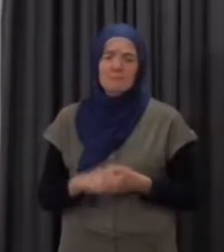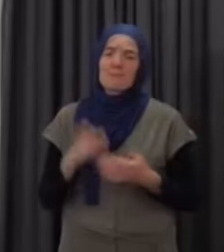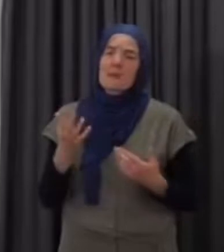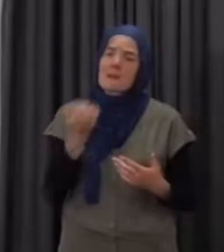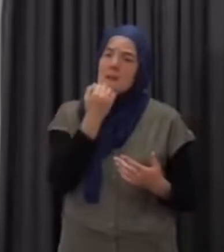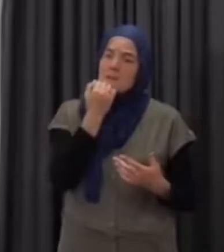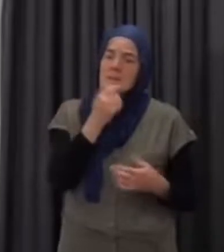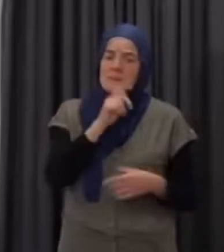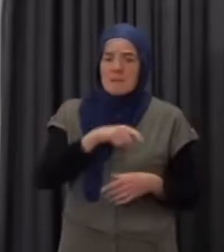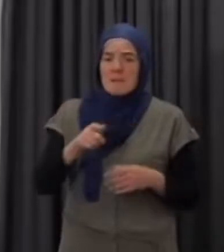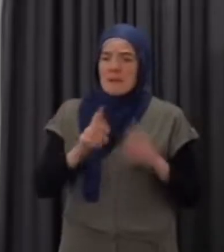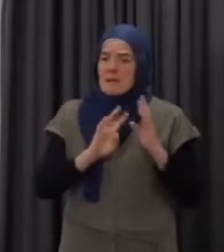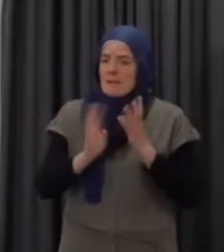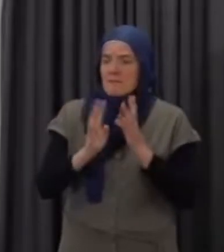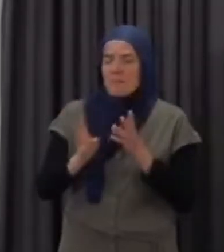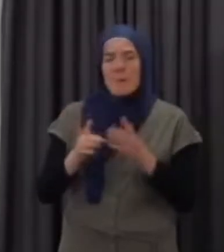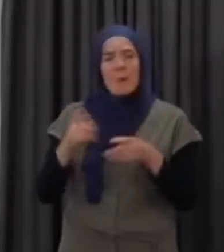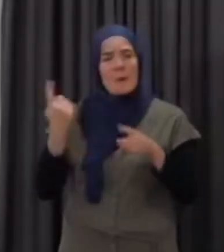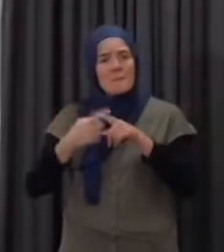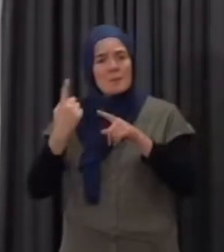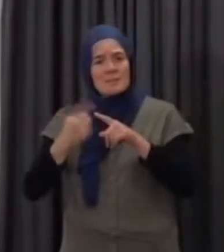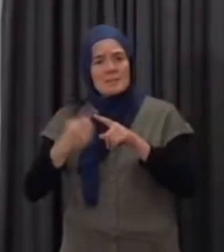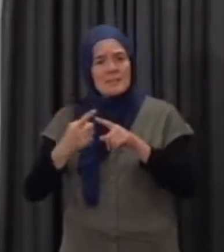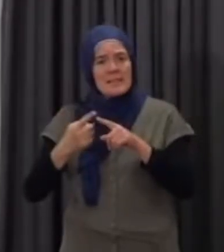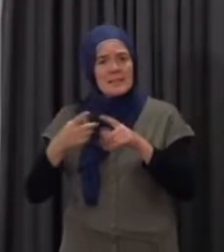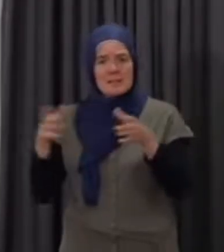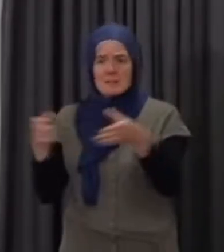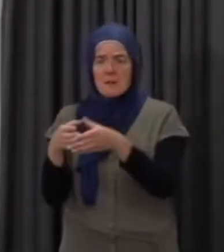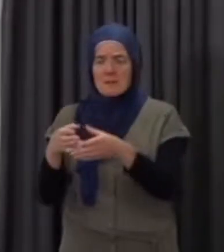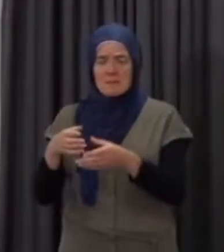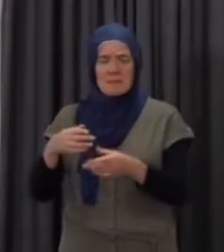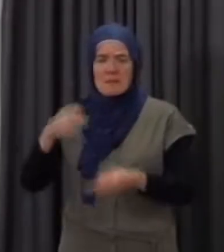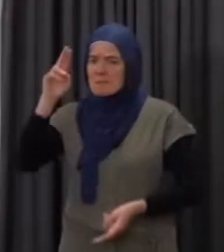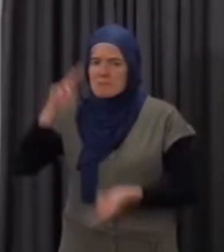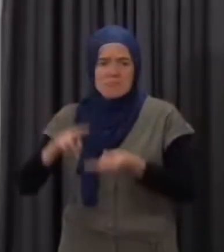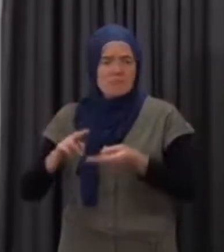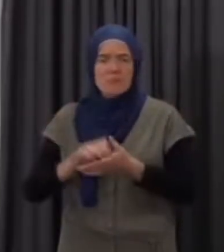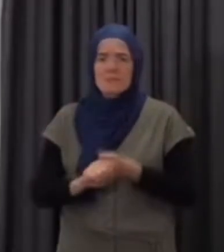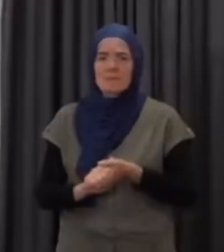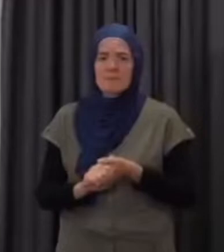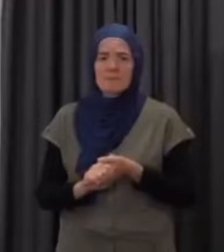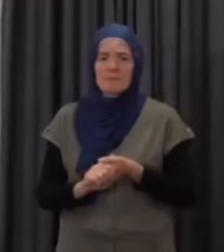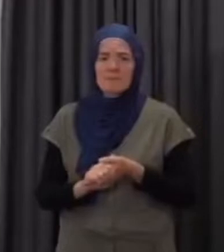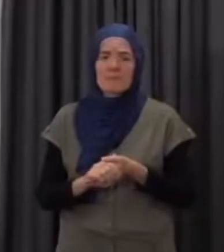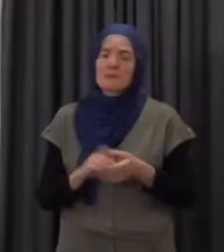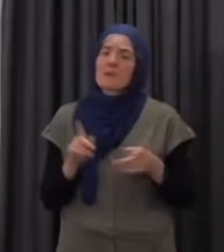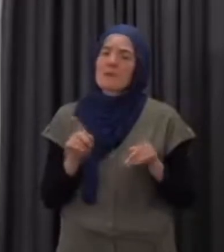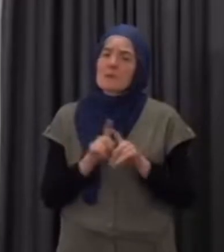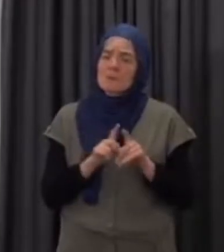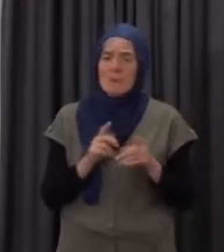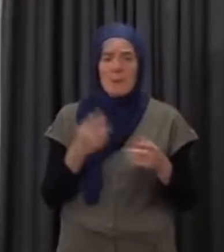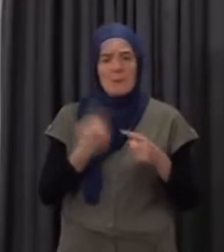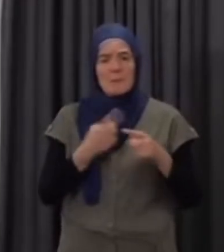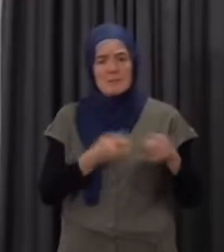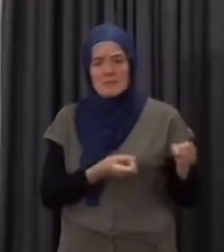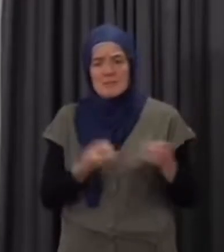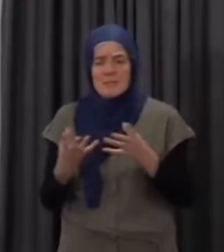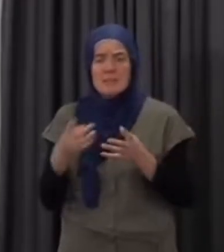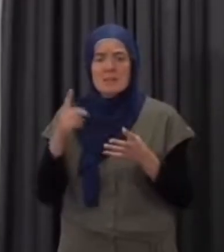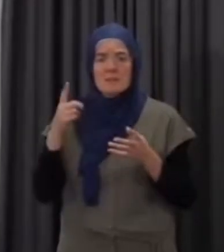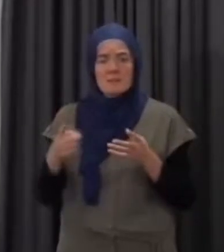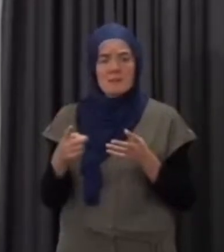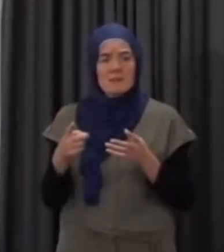emergency departments have reduced by around a third, and emergency admissions to hospital have also fallen by a third in the initial COVID